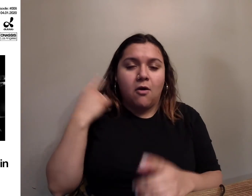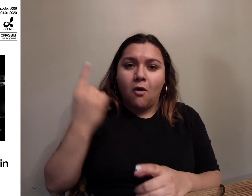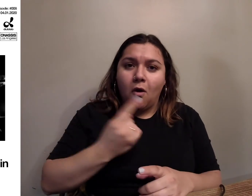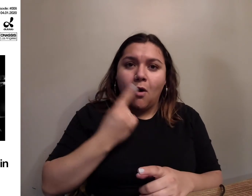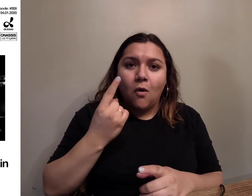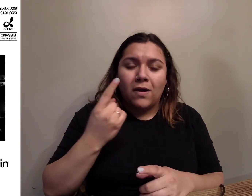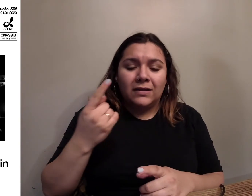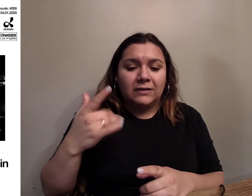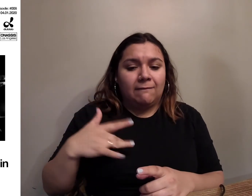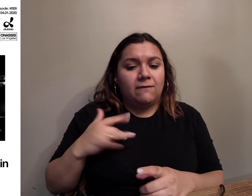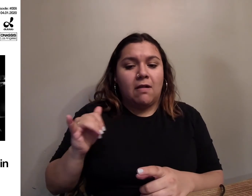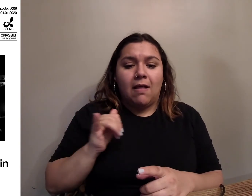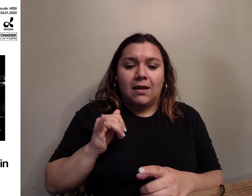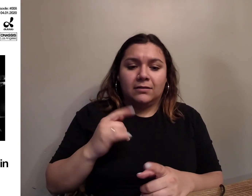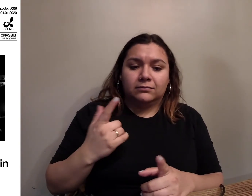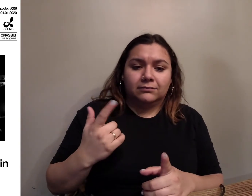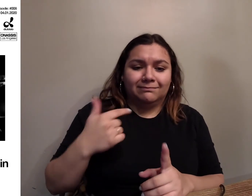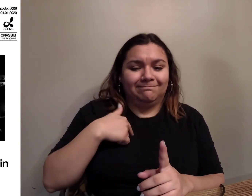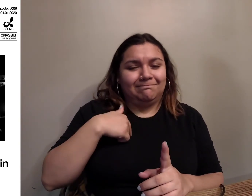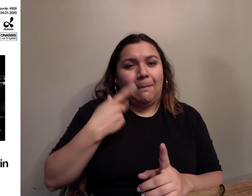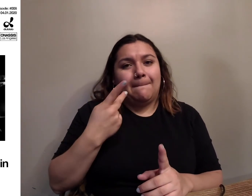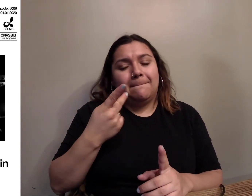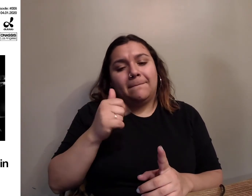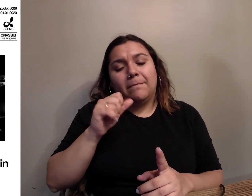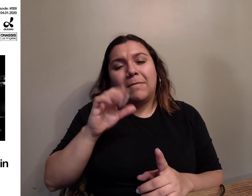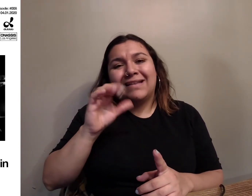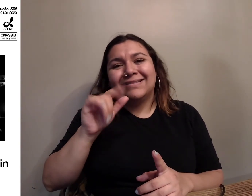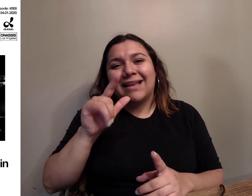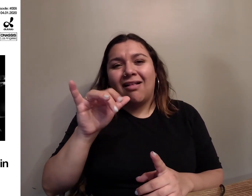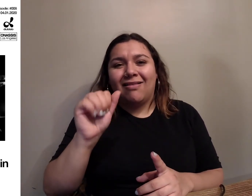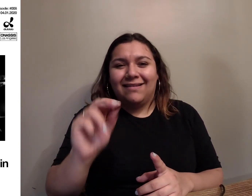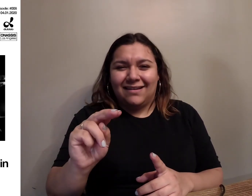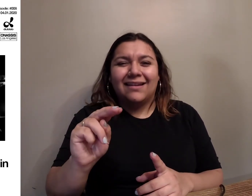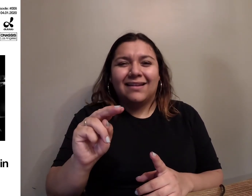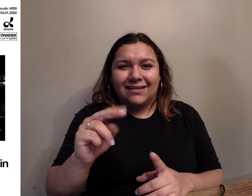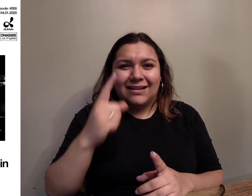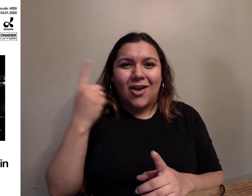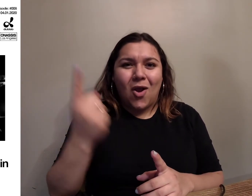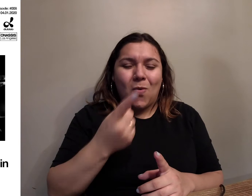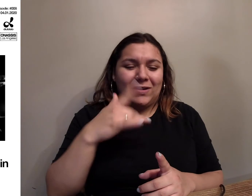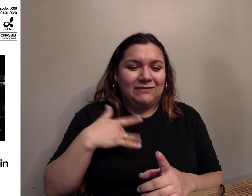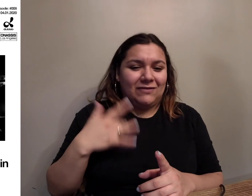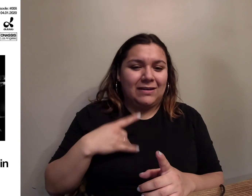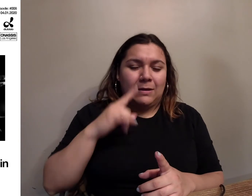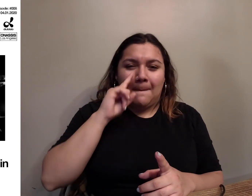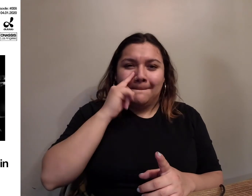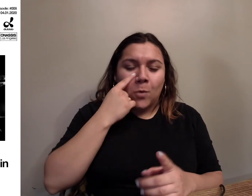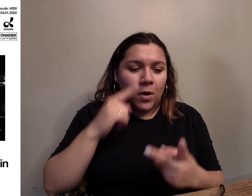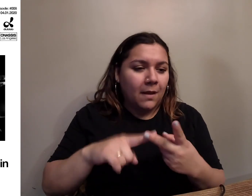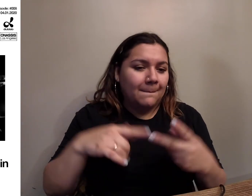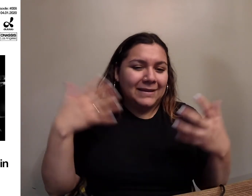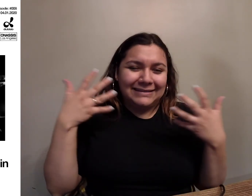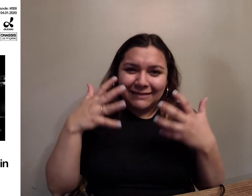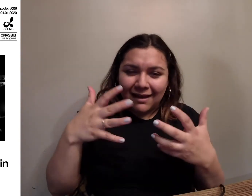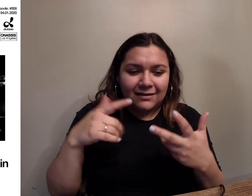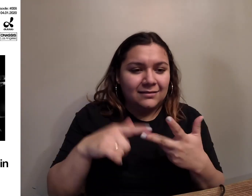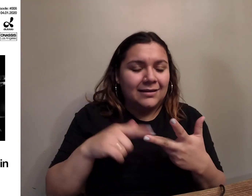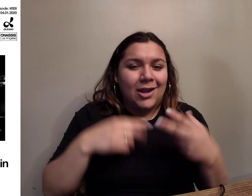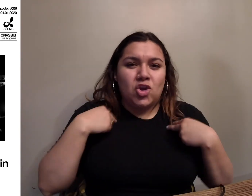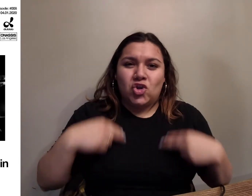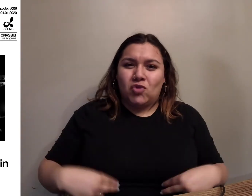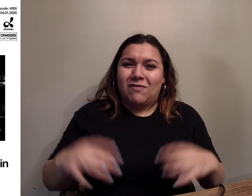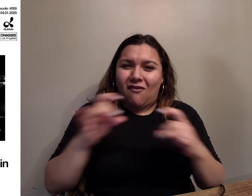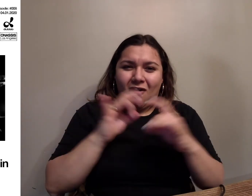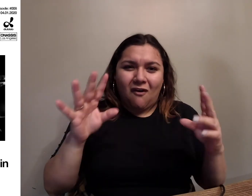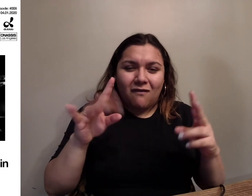of one-sided Pascalian, in the sense in which, you know, there's inconstancy, boredom, anxiety, and human wretchedness,